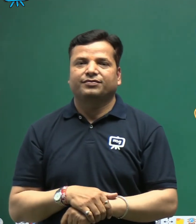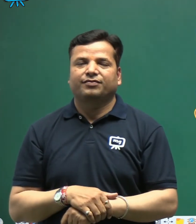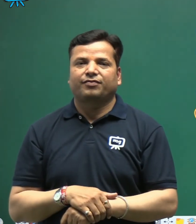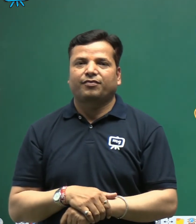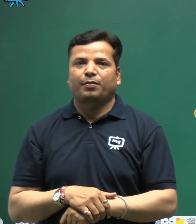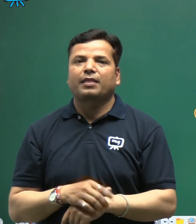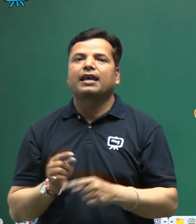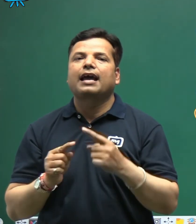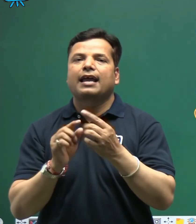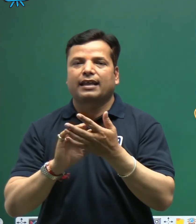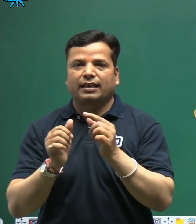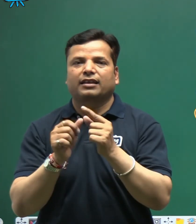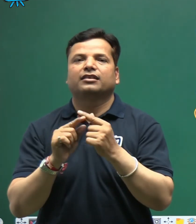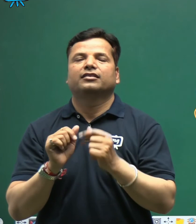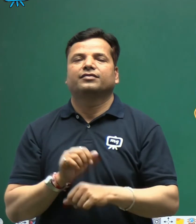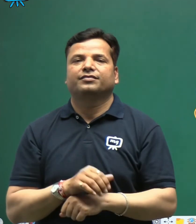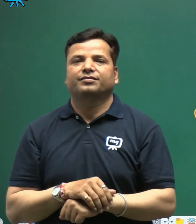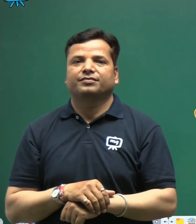that